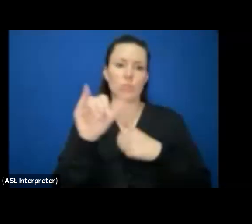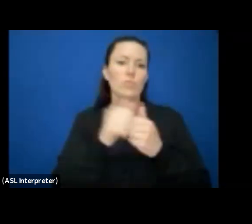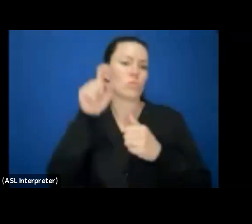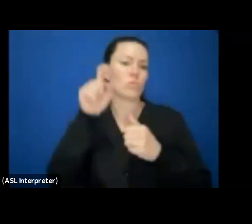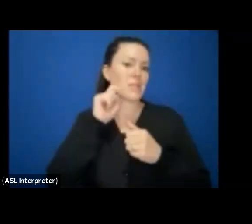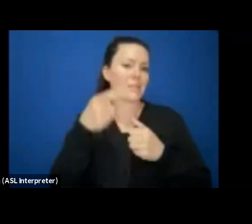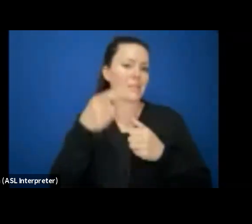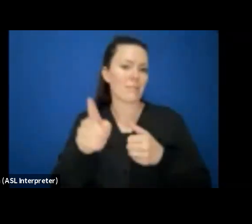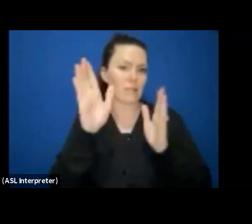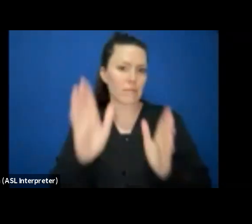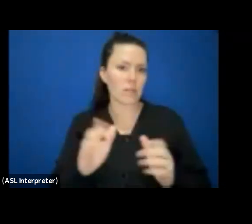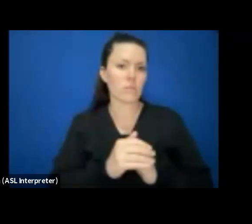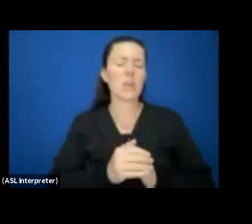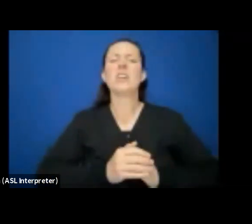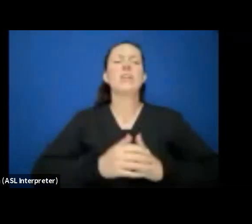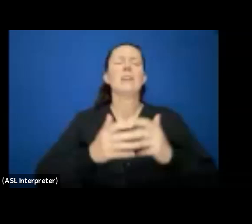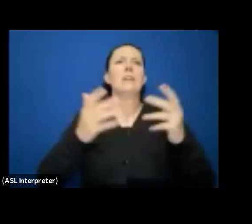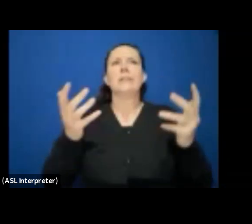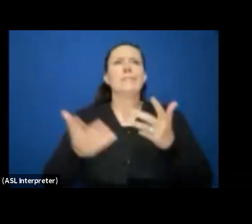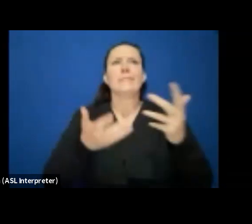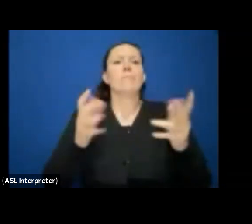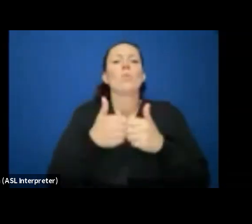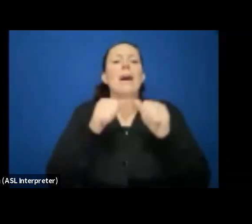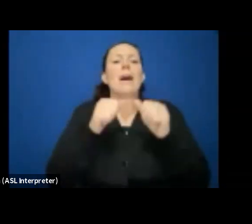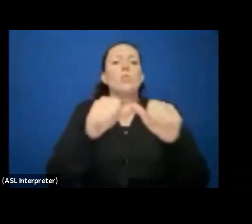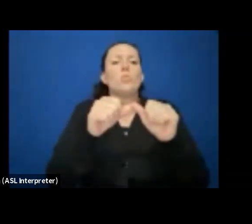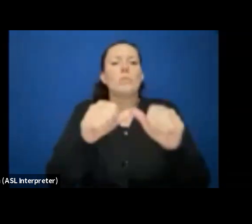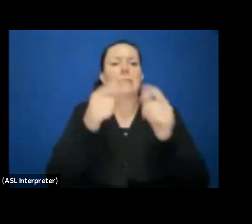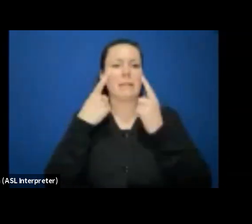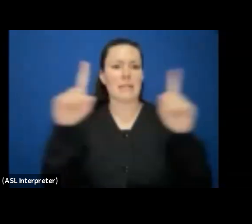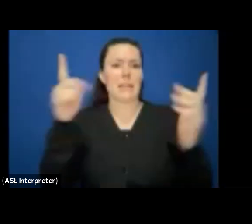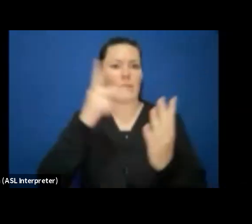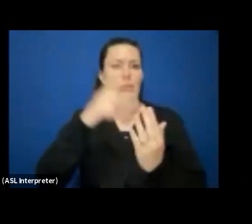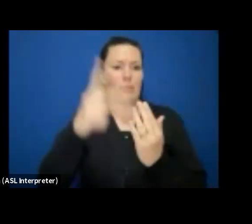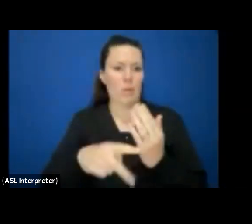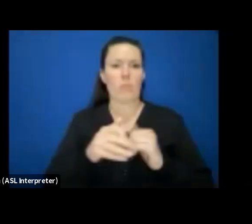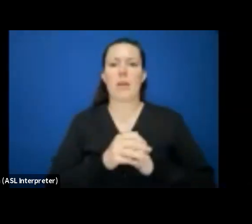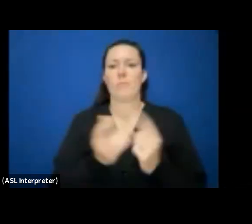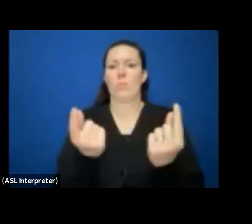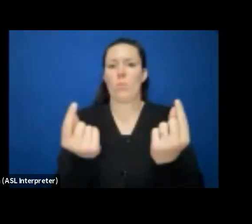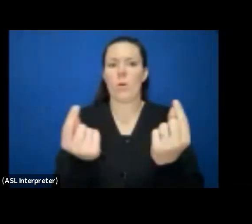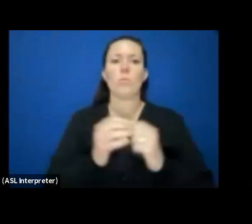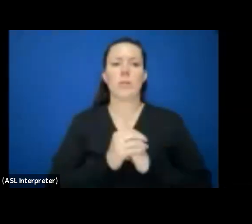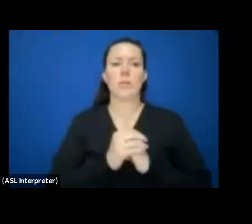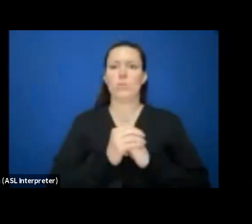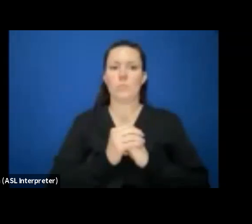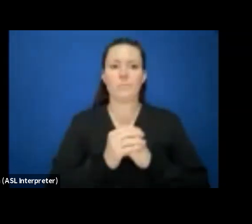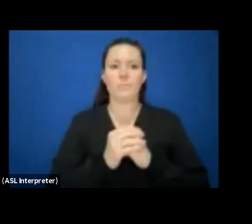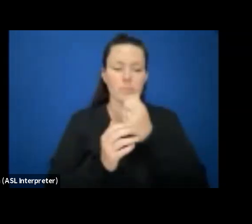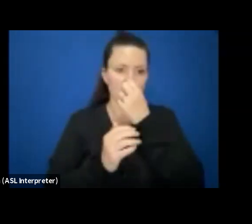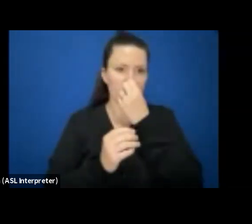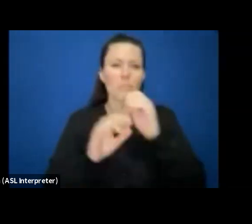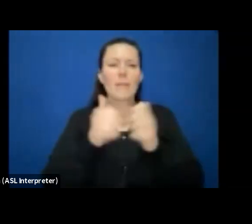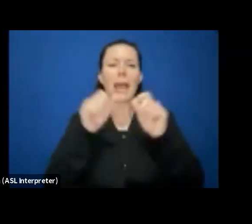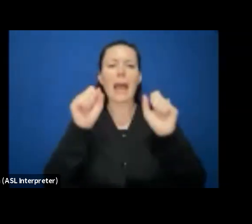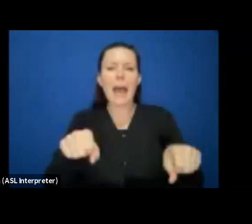How do we sustain it? How do we sustain a program and don't let it go away? How can we